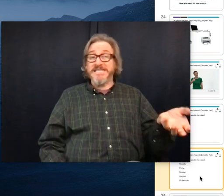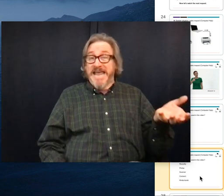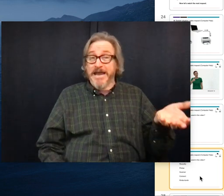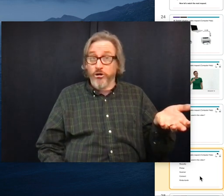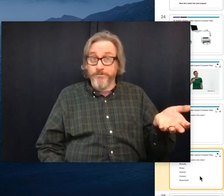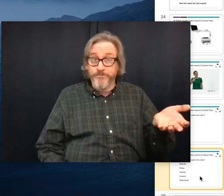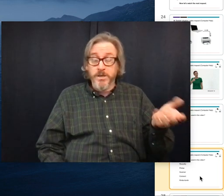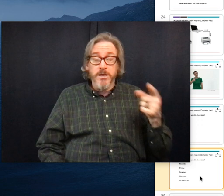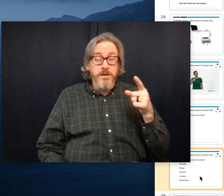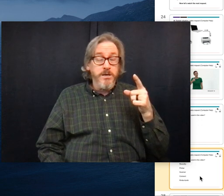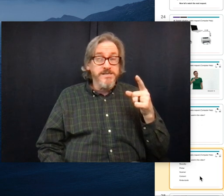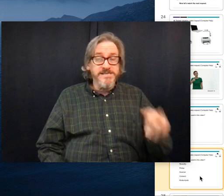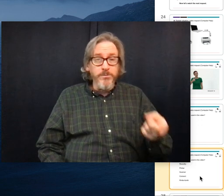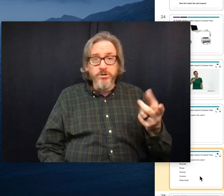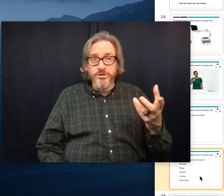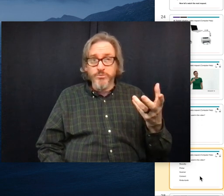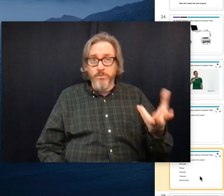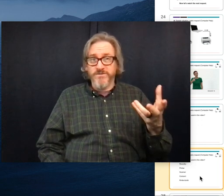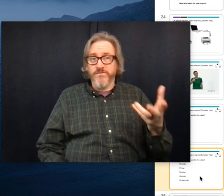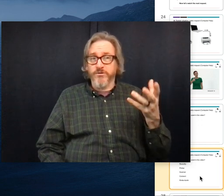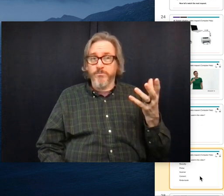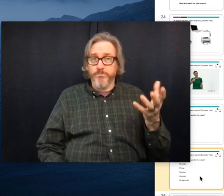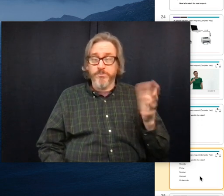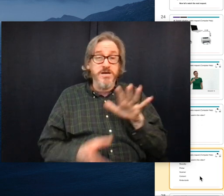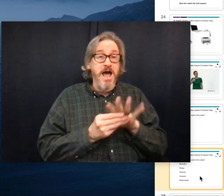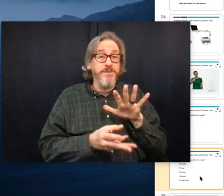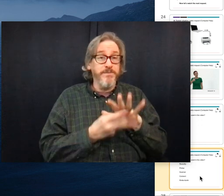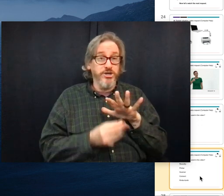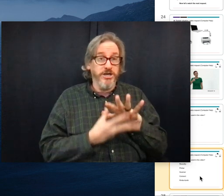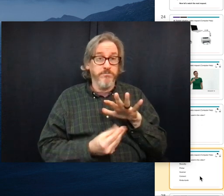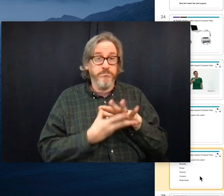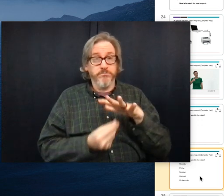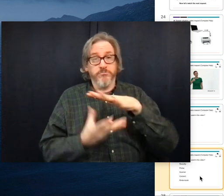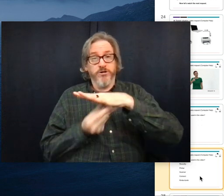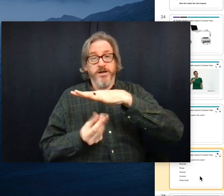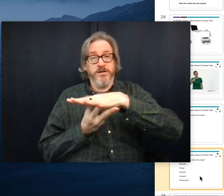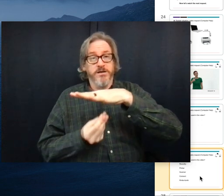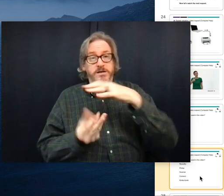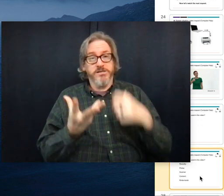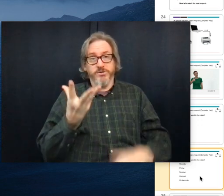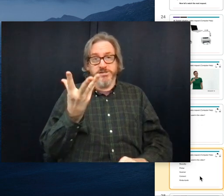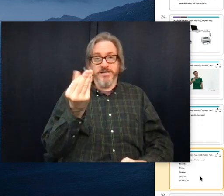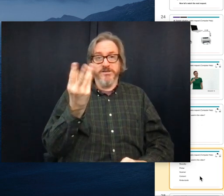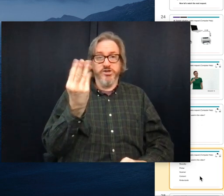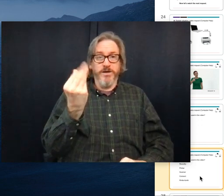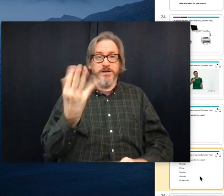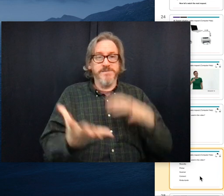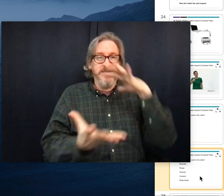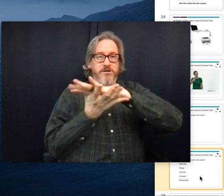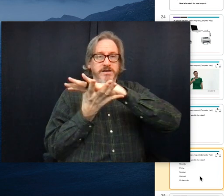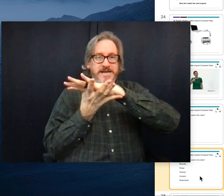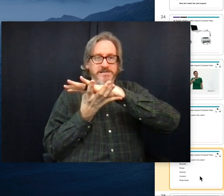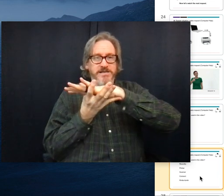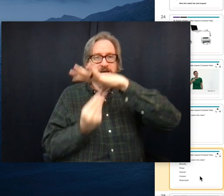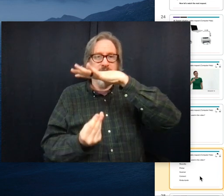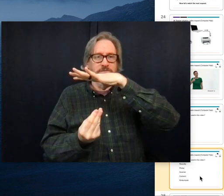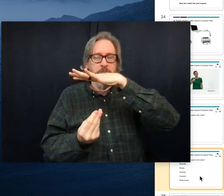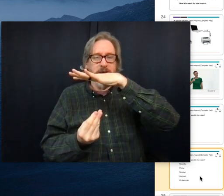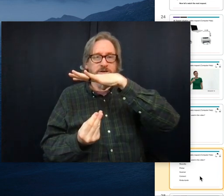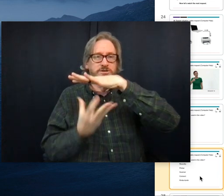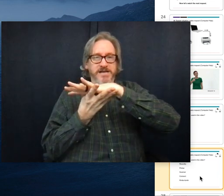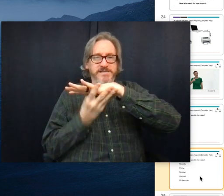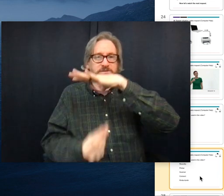so scanner. Similar to what we've done for copy machine, right? So it's like the squid comes down and takes the